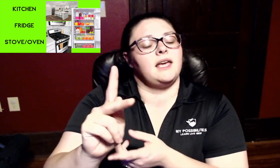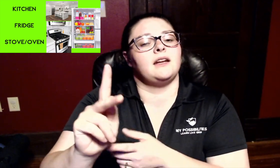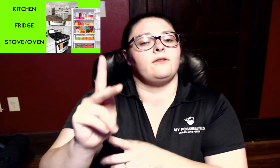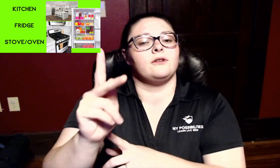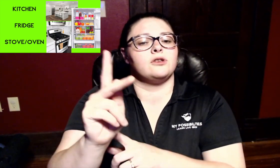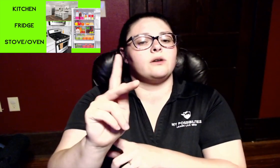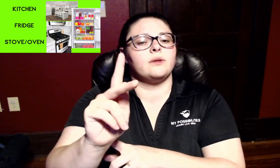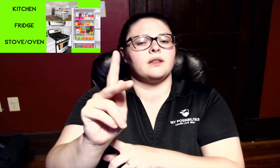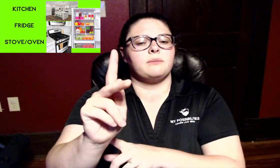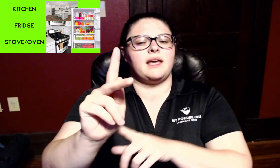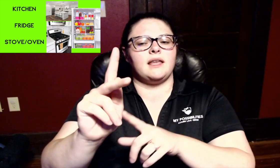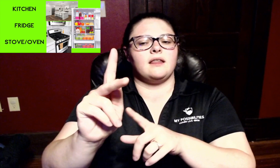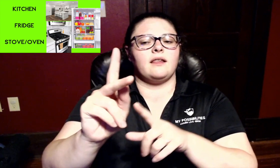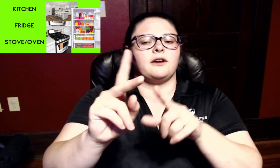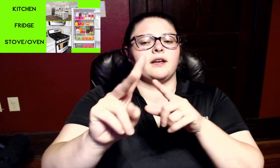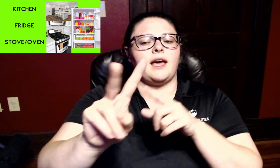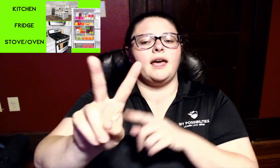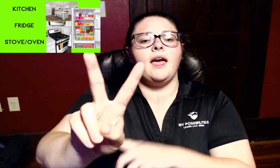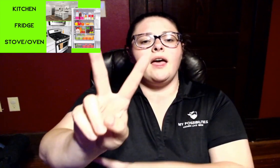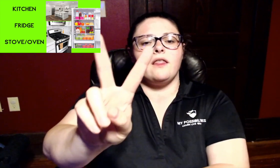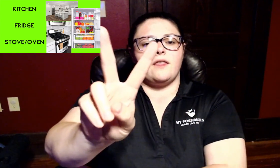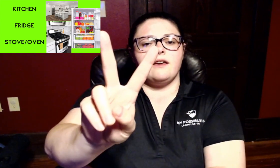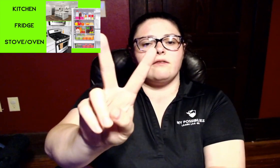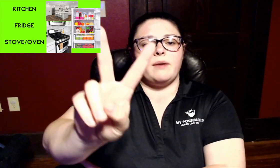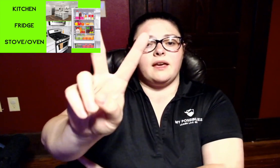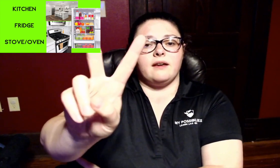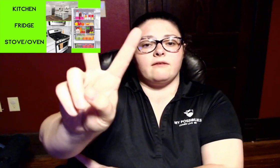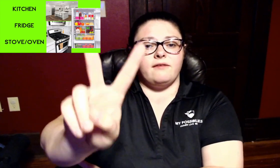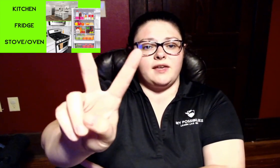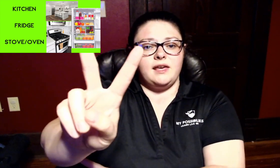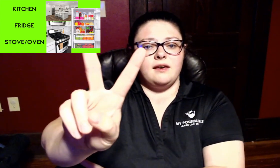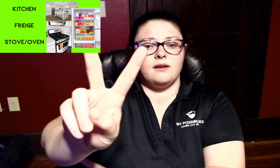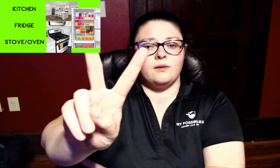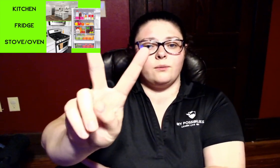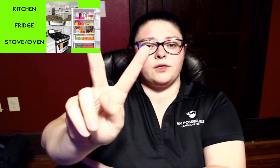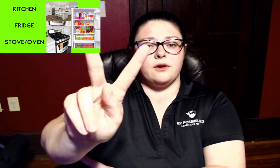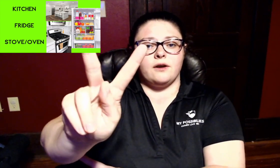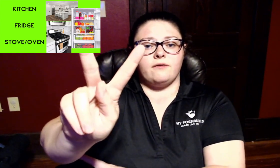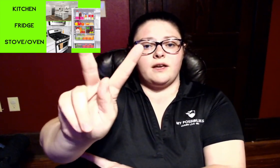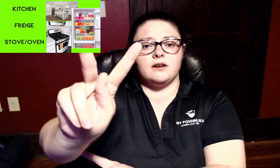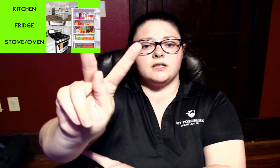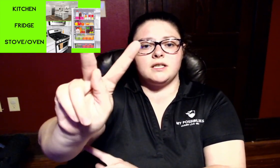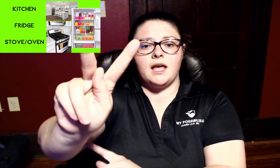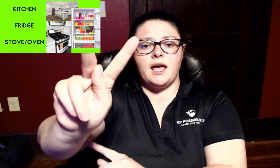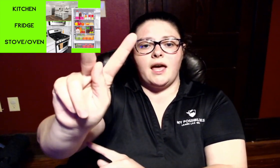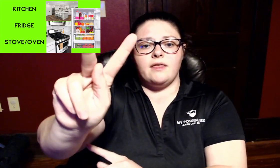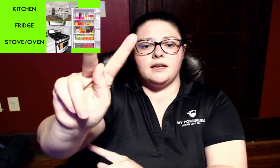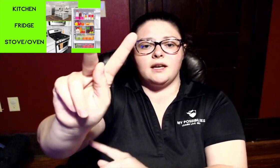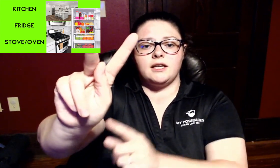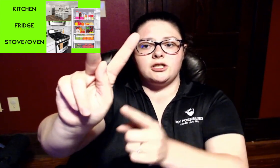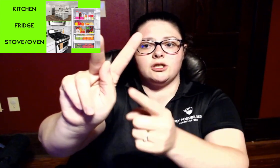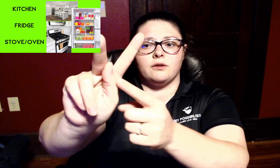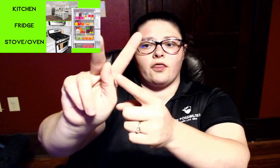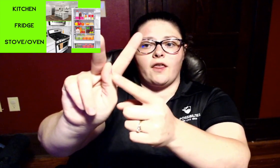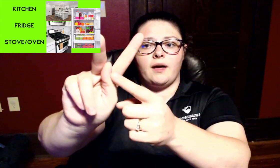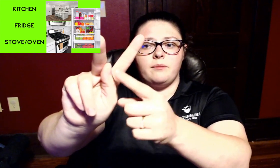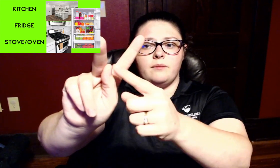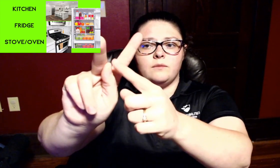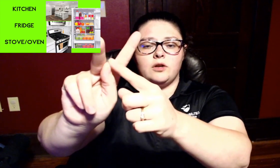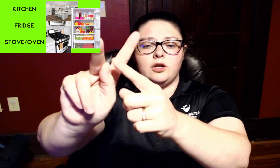you struggle with making the letter K, think of making a V with your fingers and then touch your thumb to your